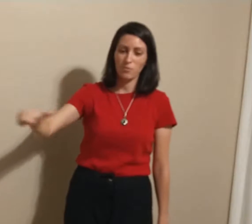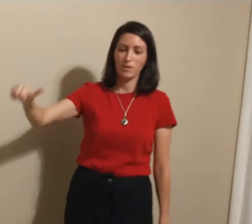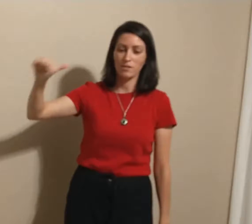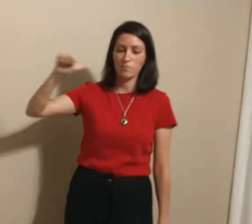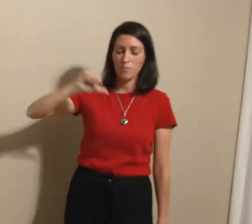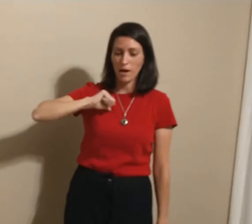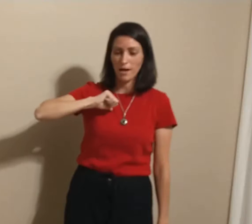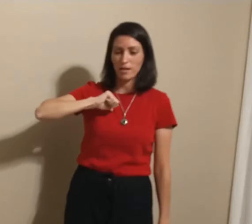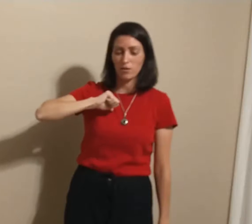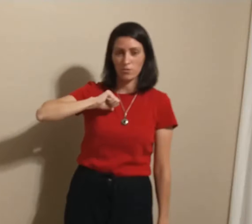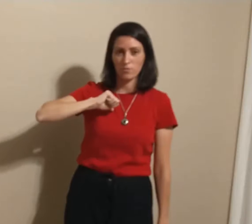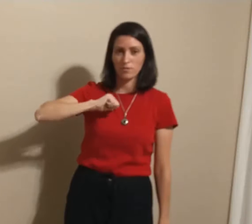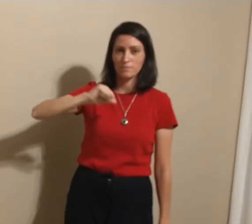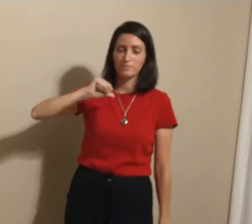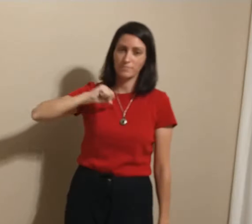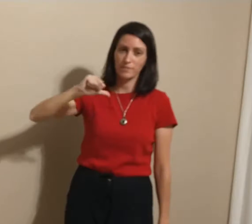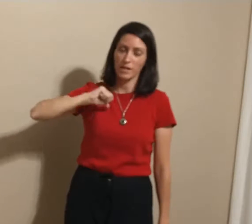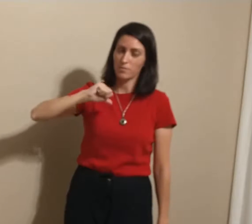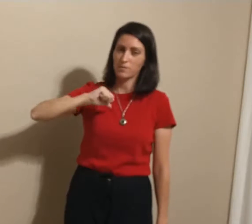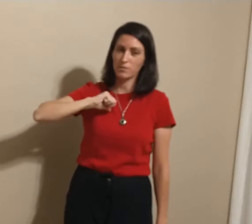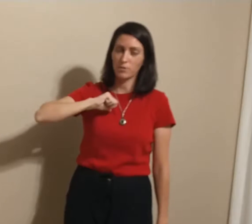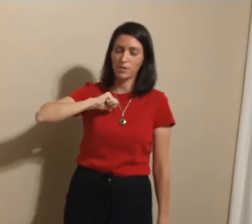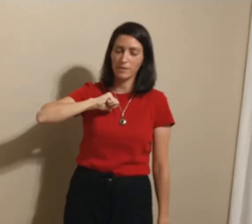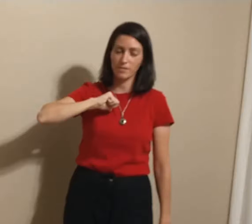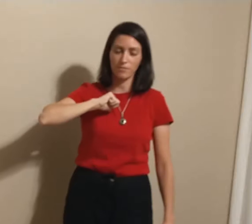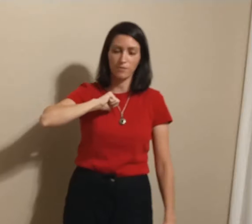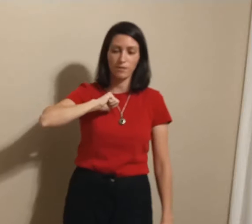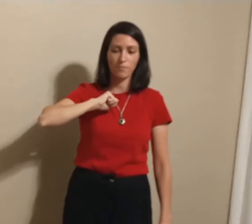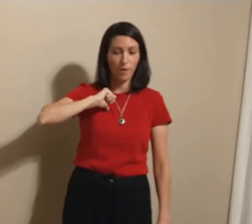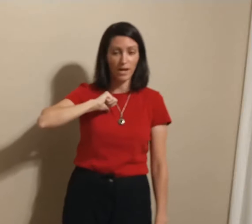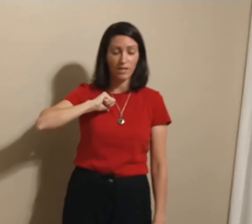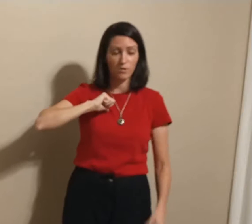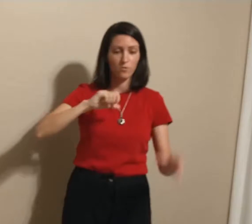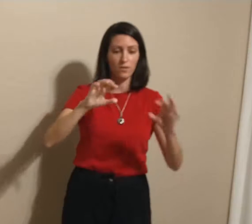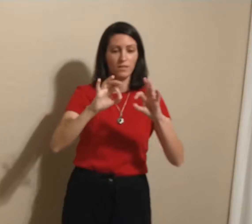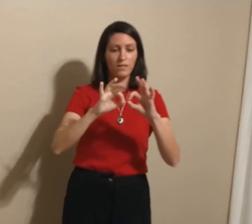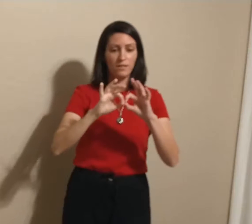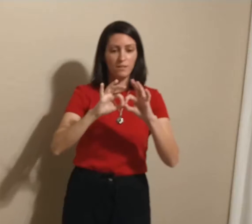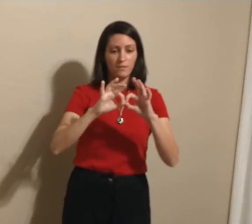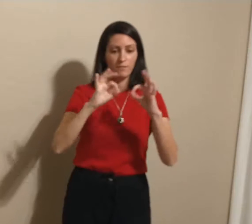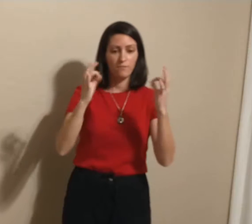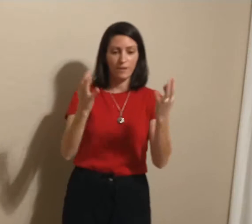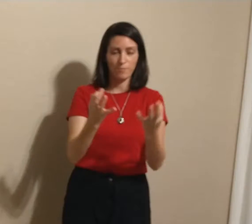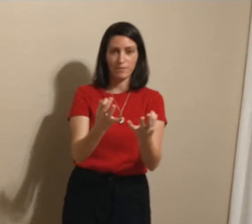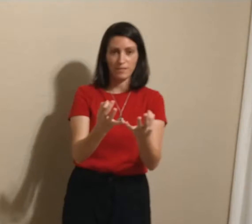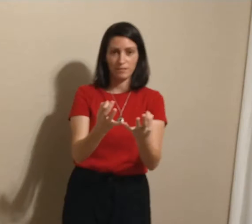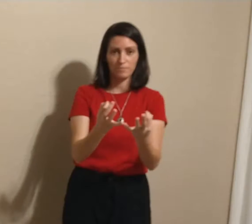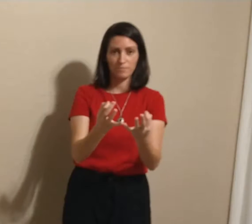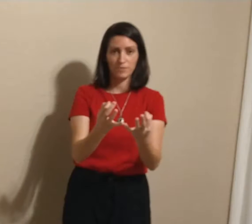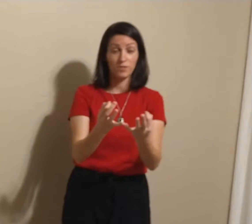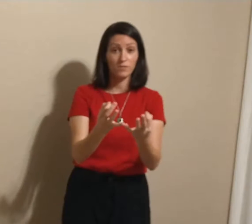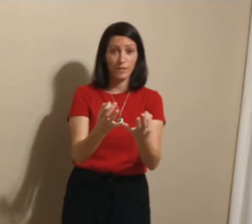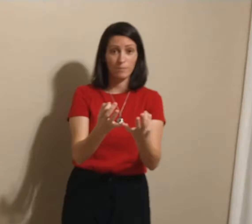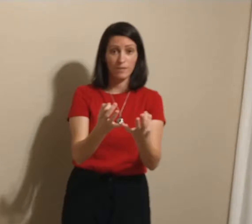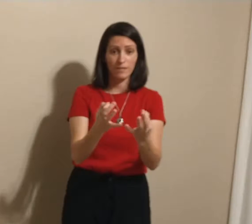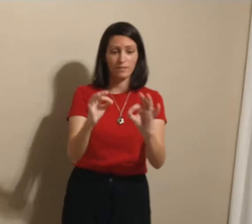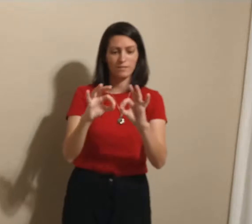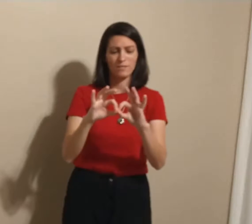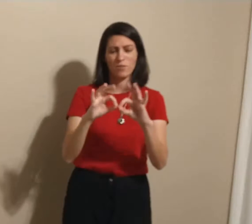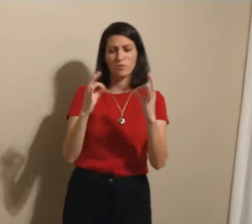with my own. I always point to myself there, my own family. So there's family again. It's the third